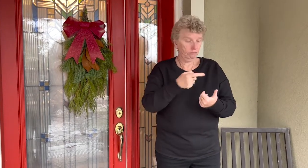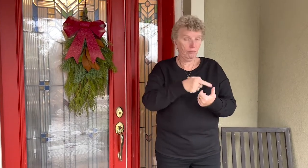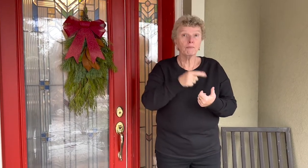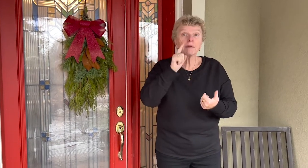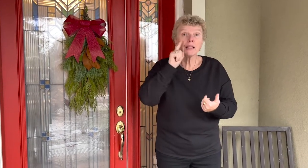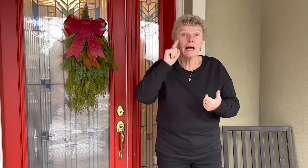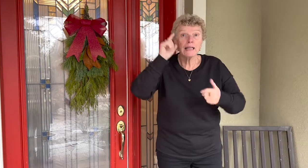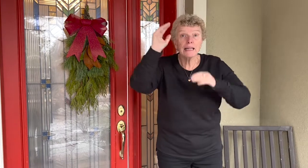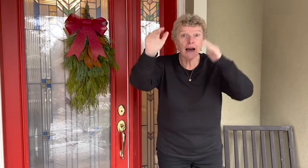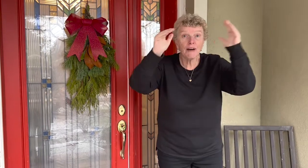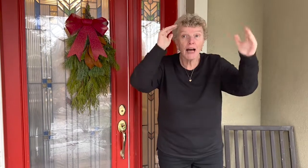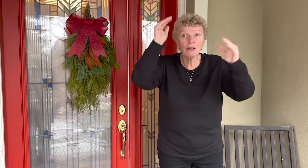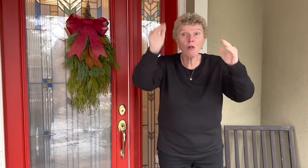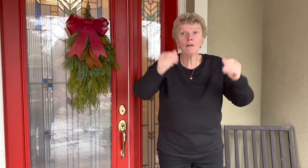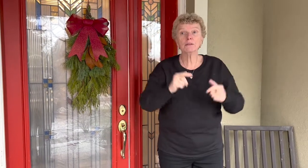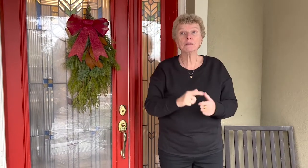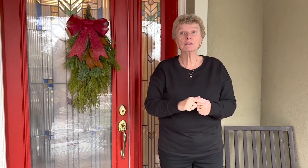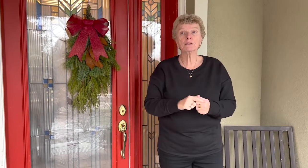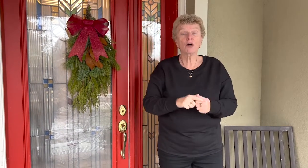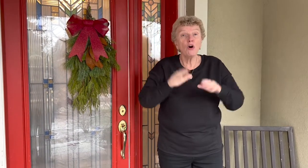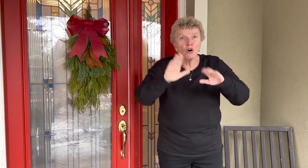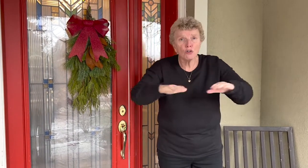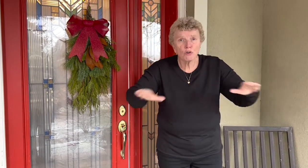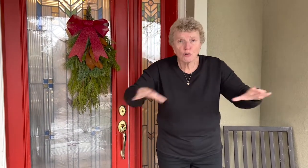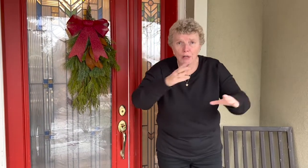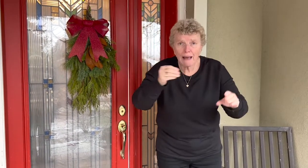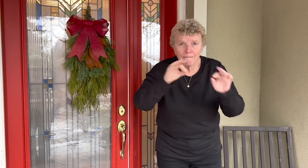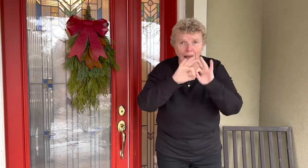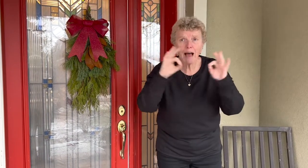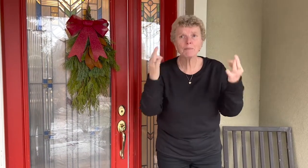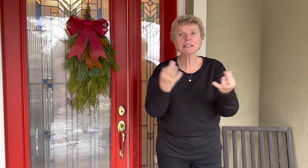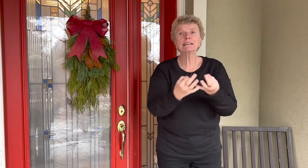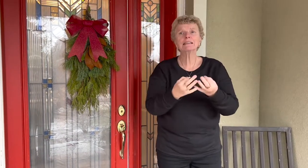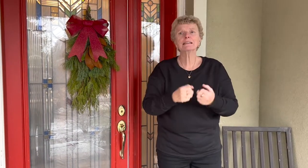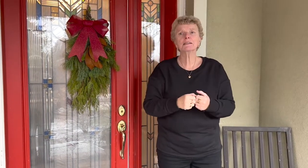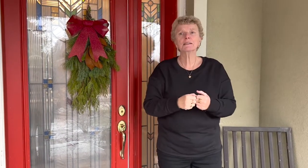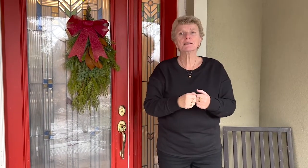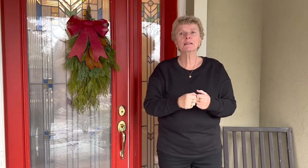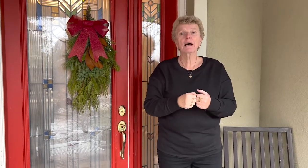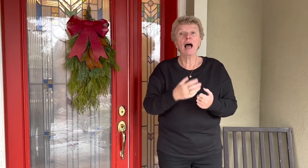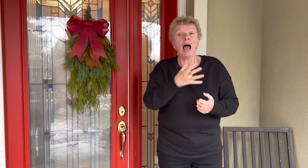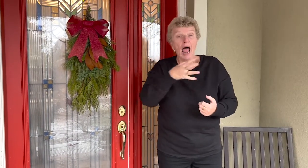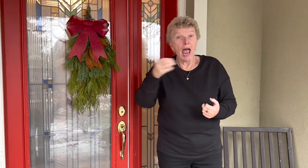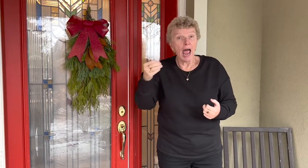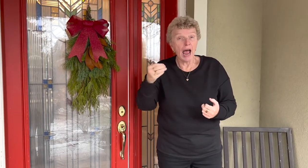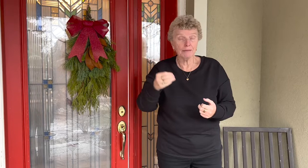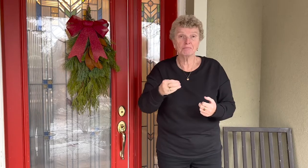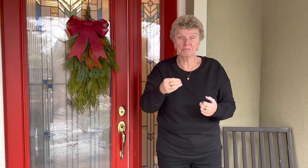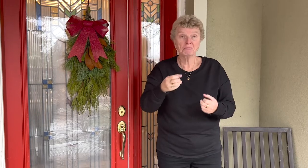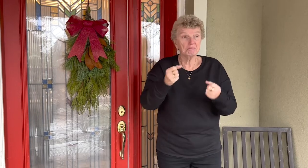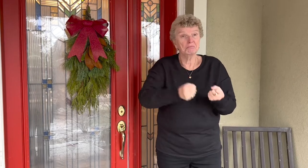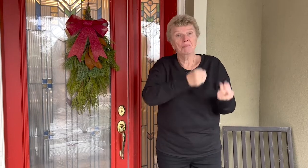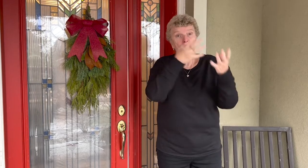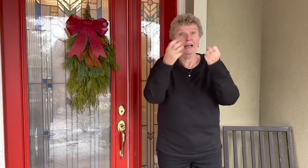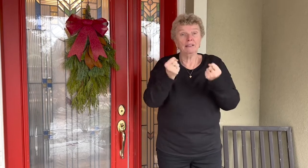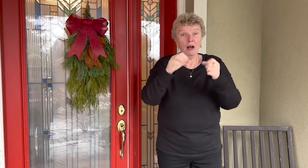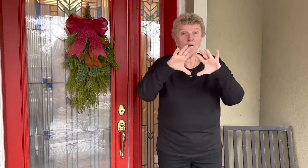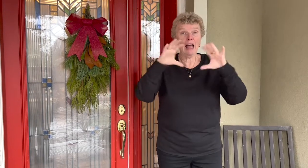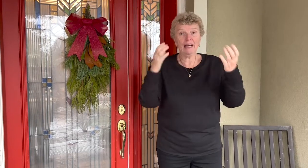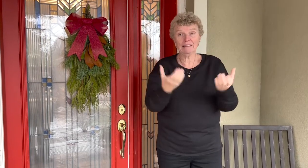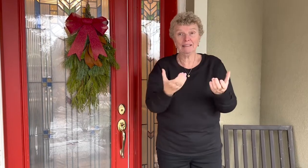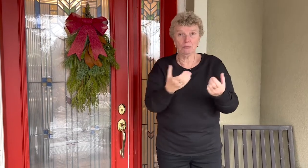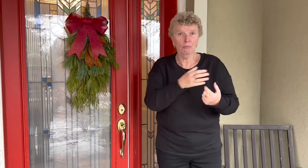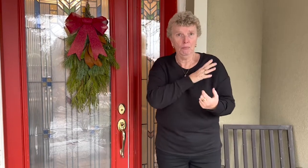anywhere from to deaf adults, to children and families, and